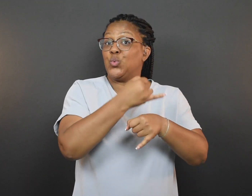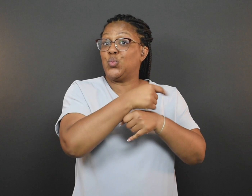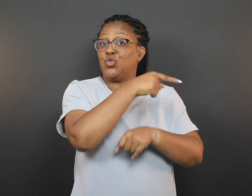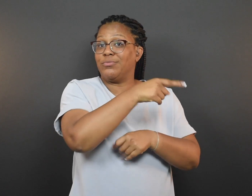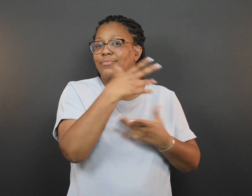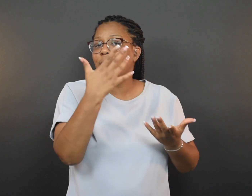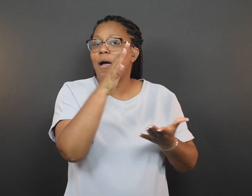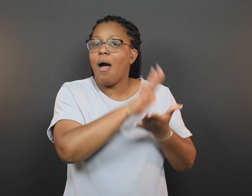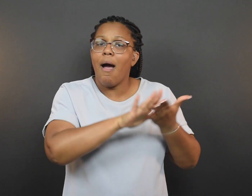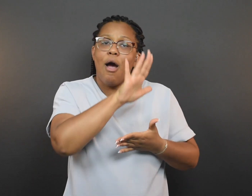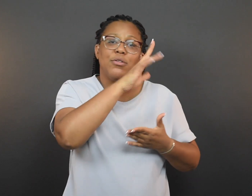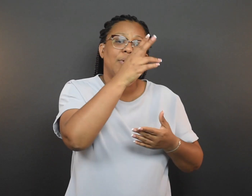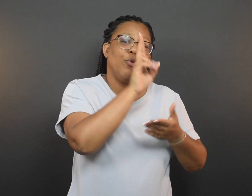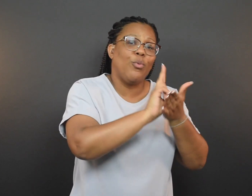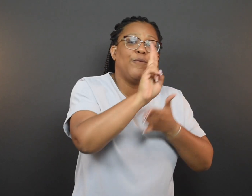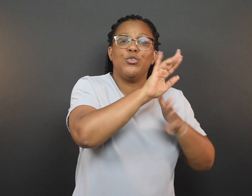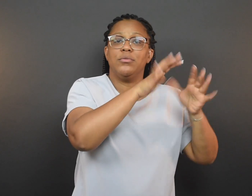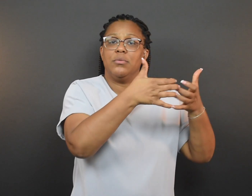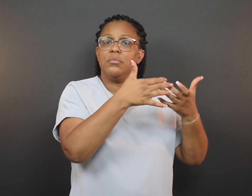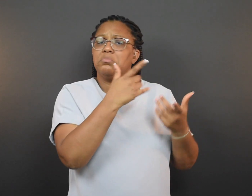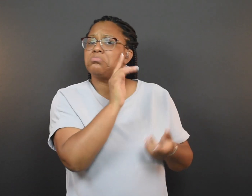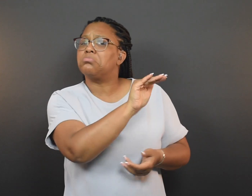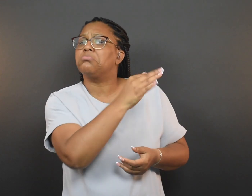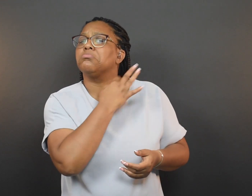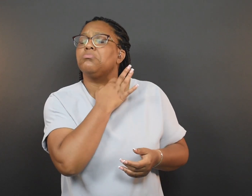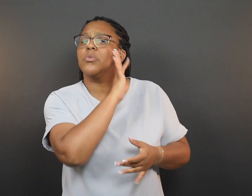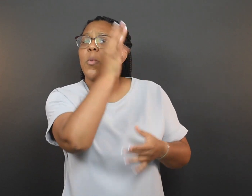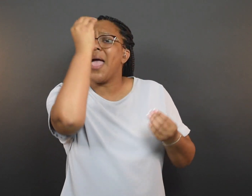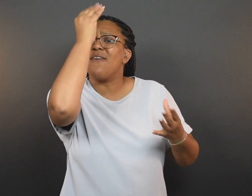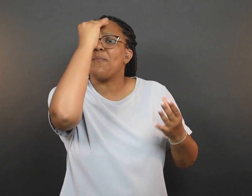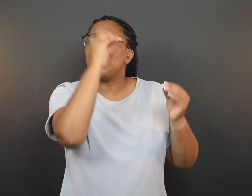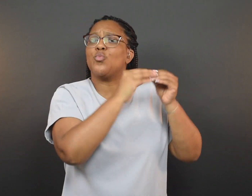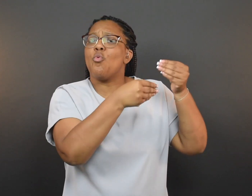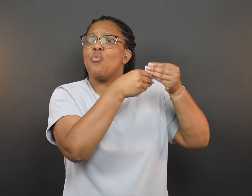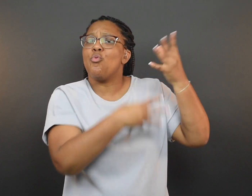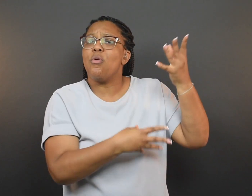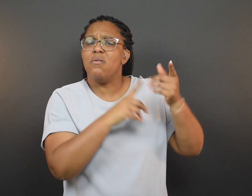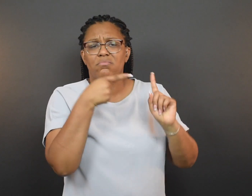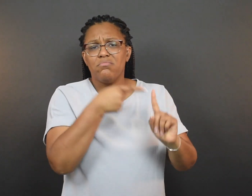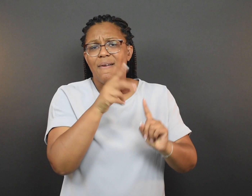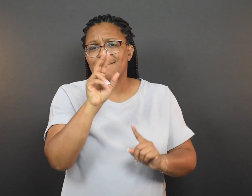institution of higher education for more information on what vaccines they might need.